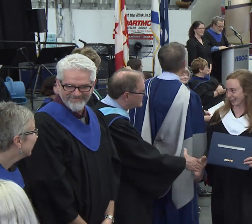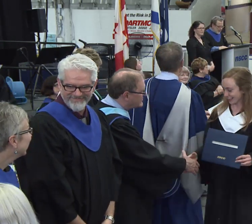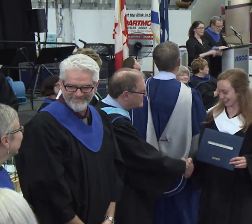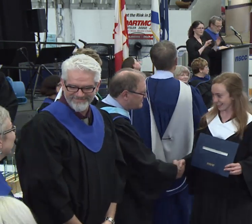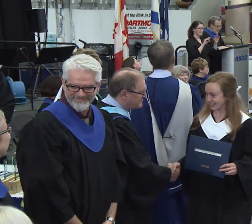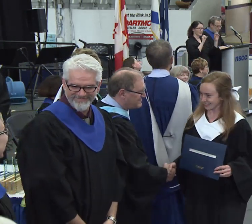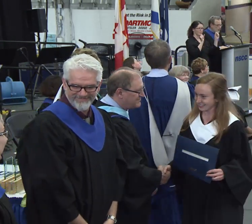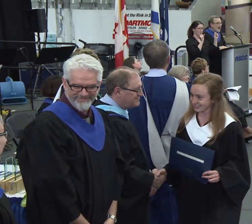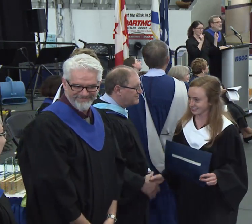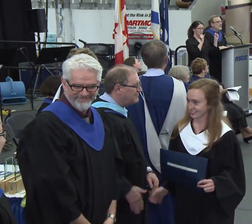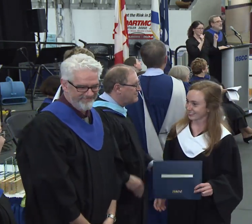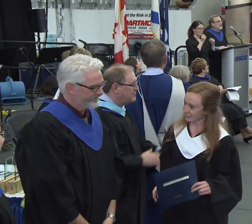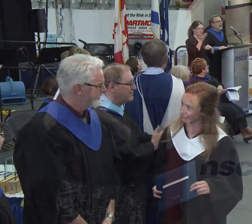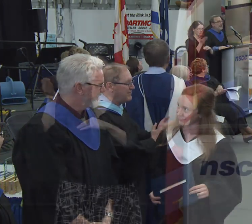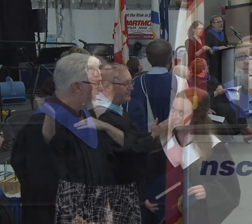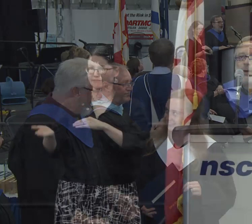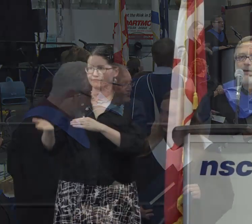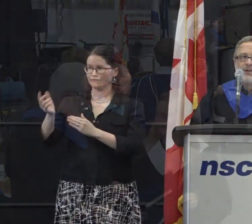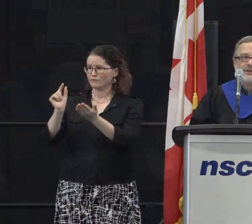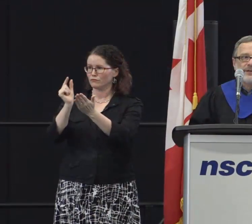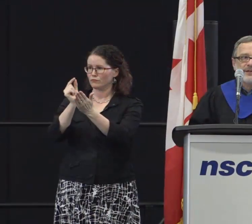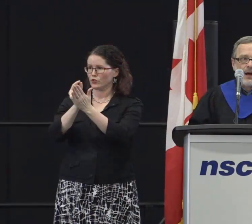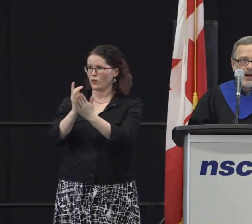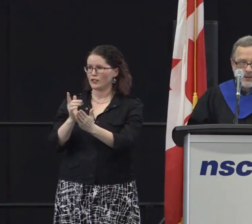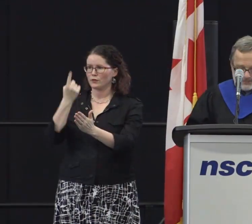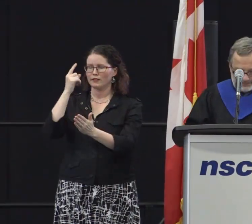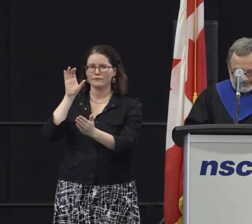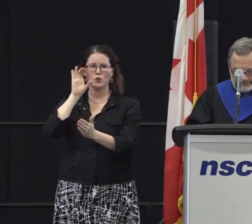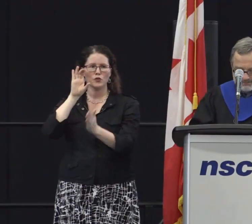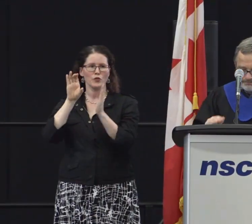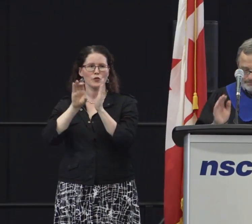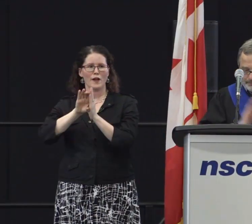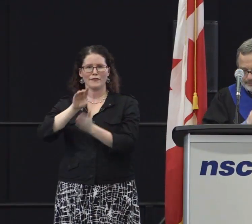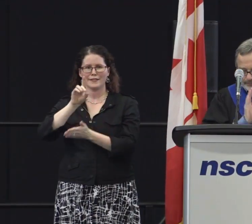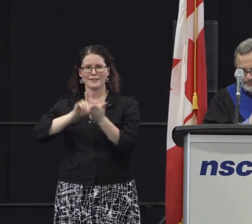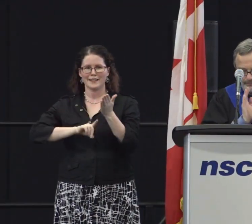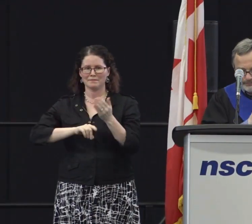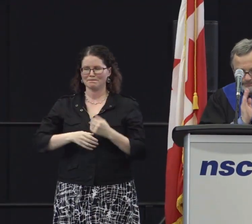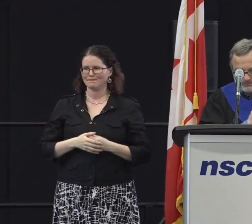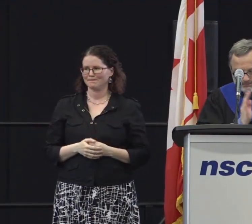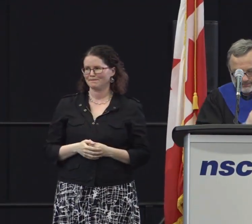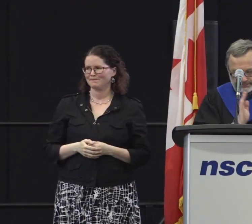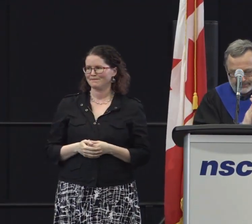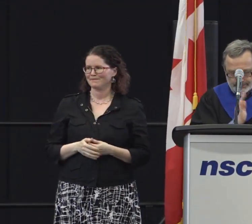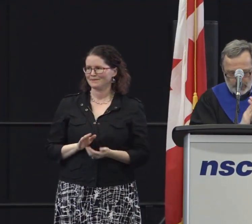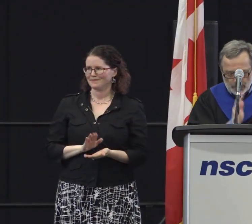Mr. President, the graduates in graphic design.